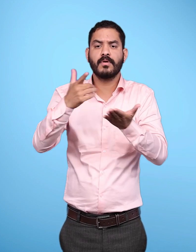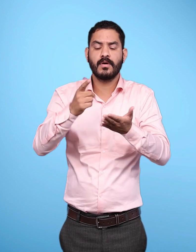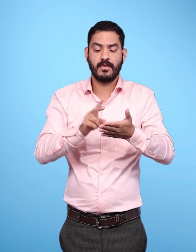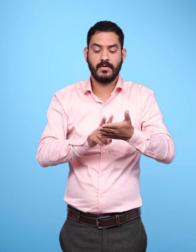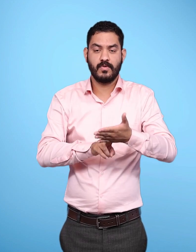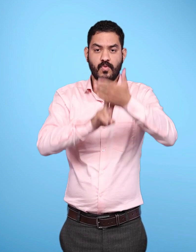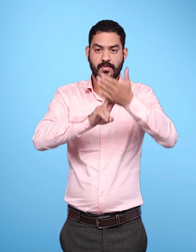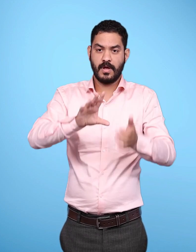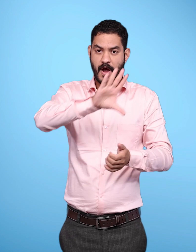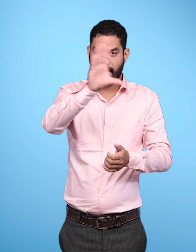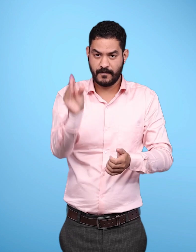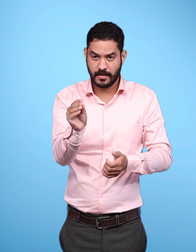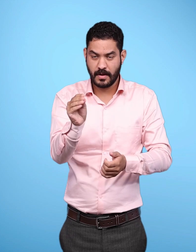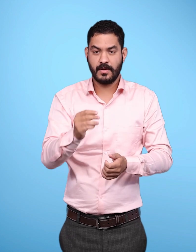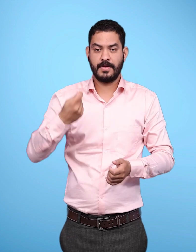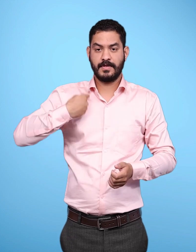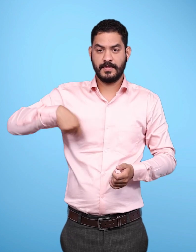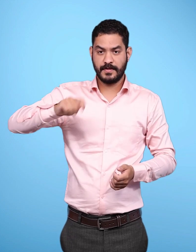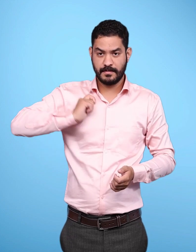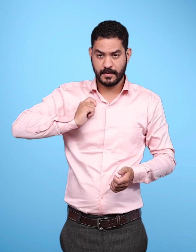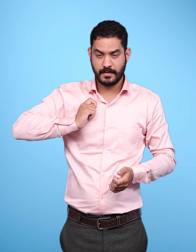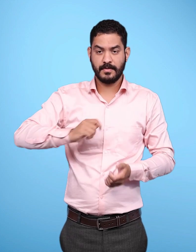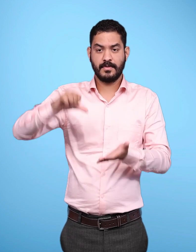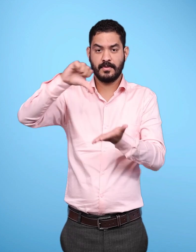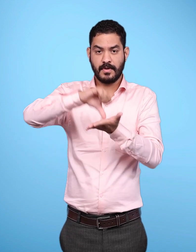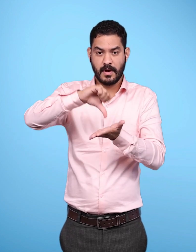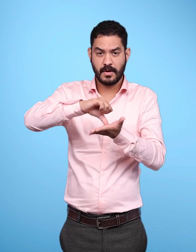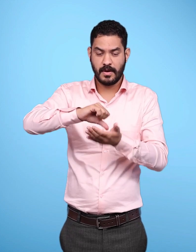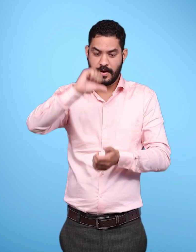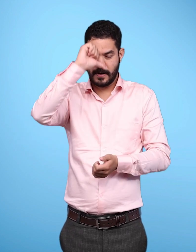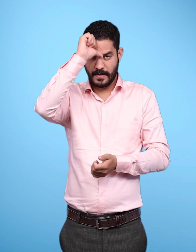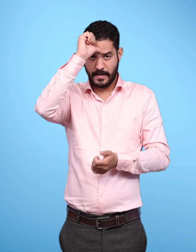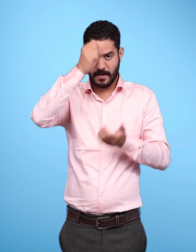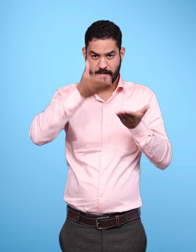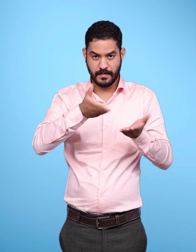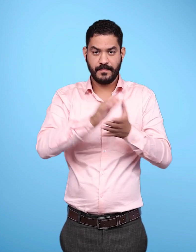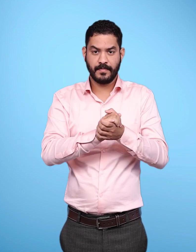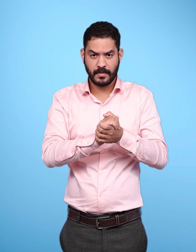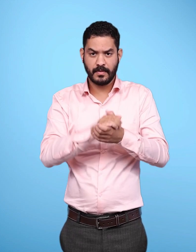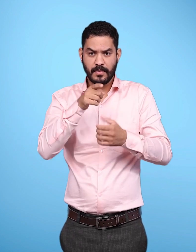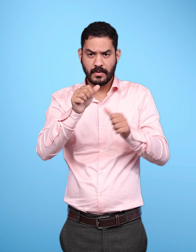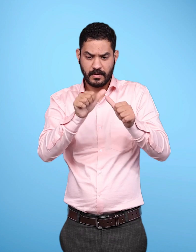North Africa, Spain, Iran, and India.